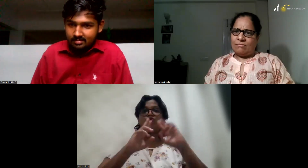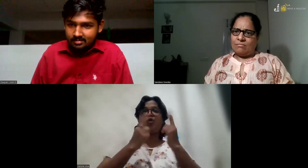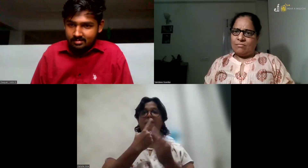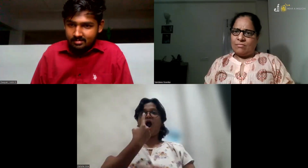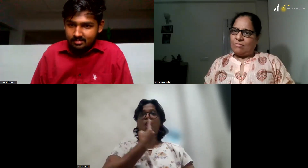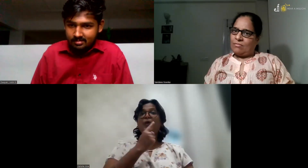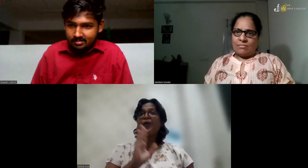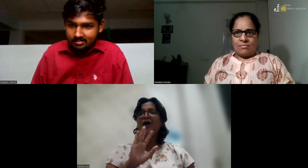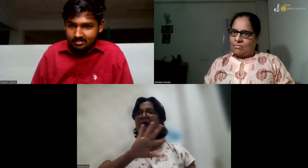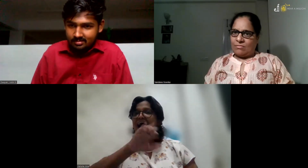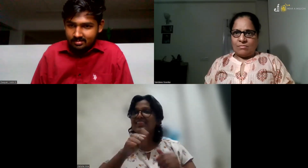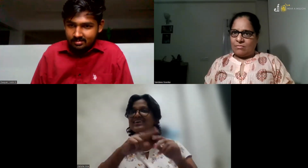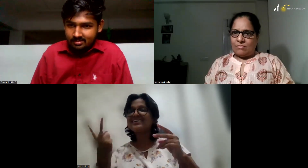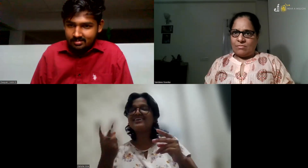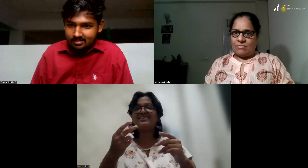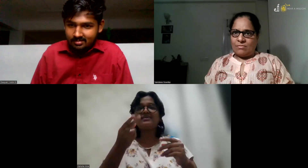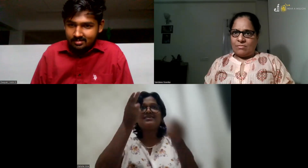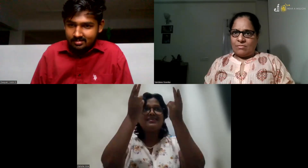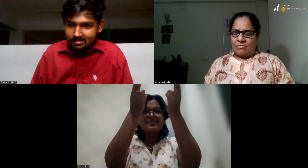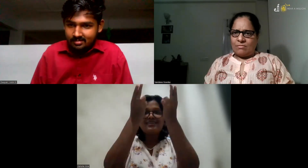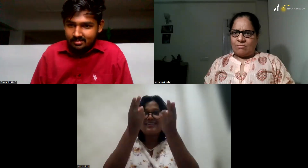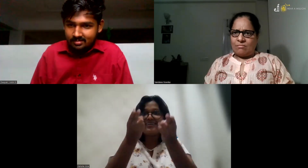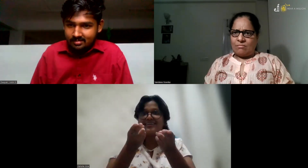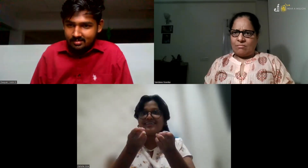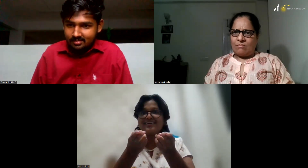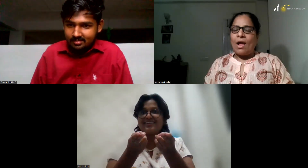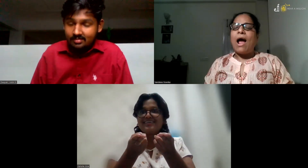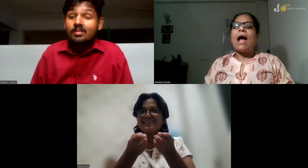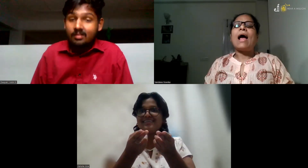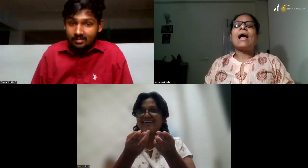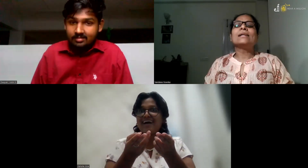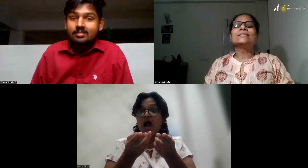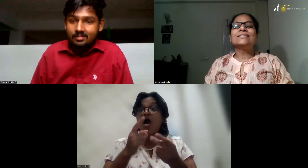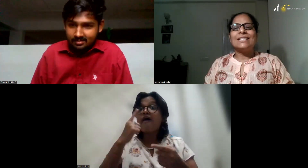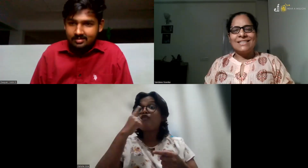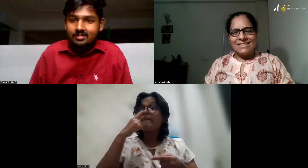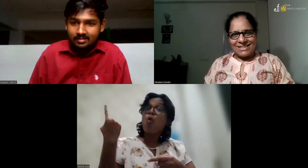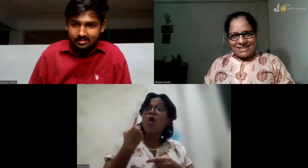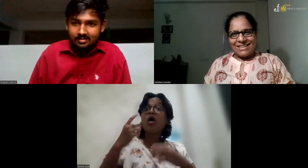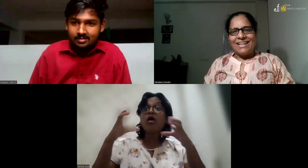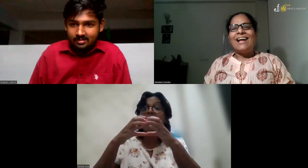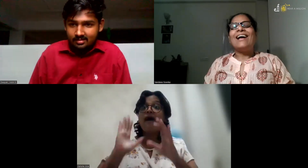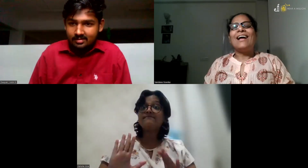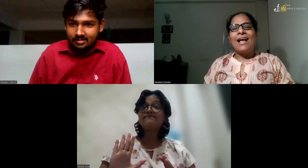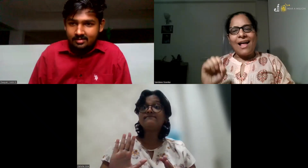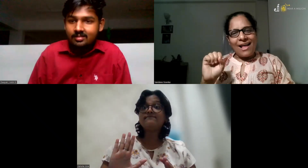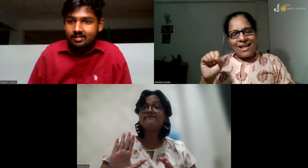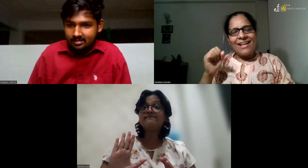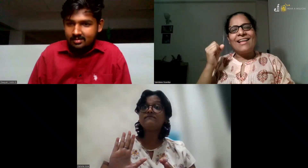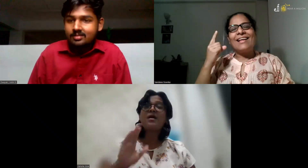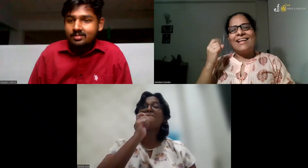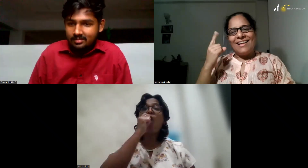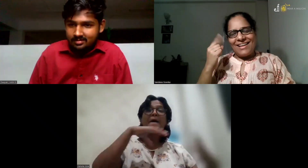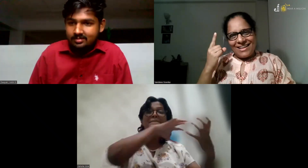and also, that if you are staying alone in the hotel room, and there are dormitory as well, where